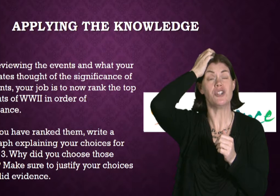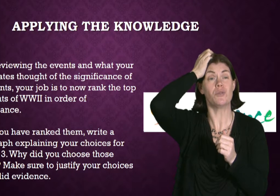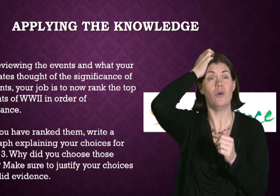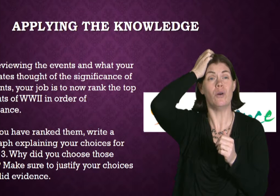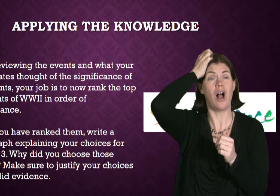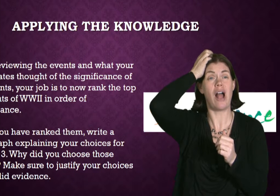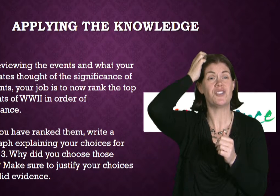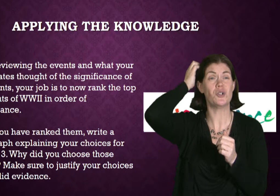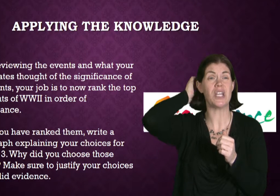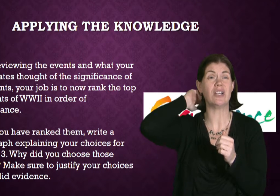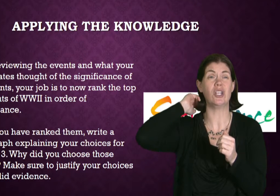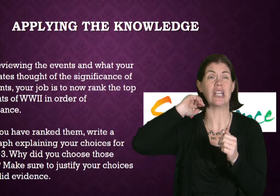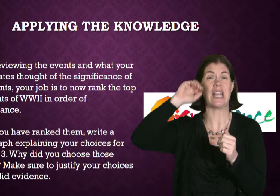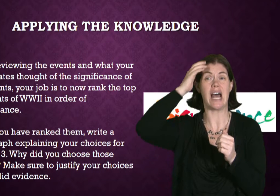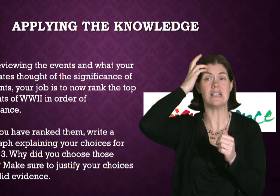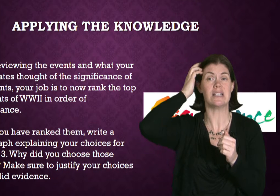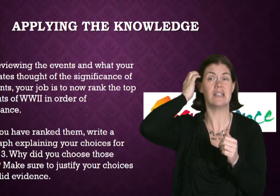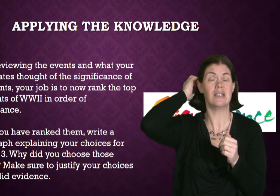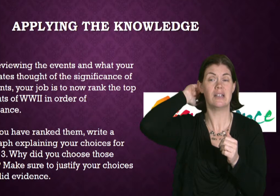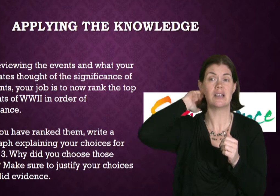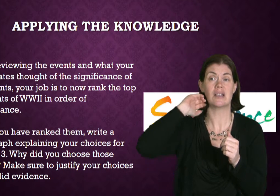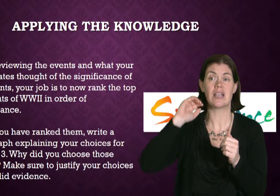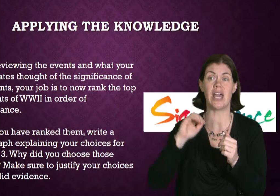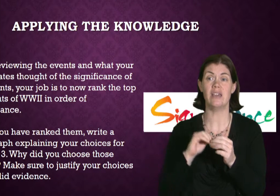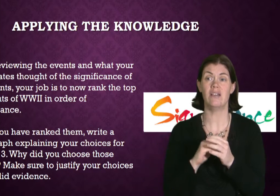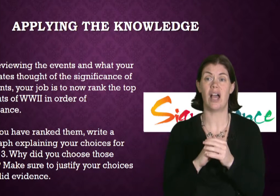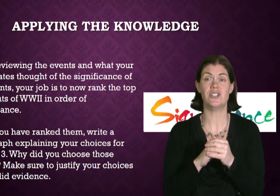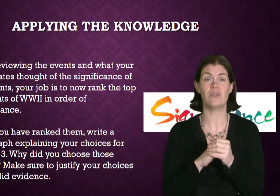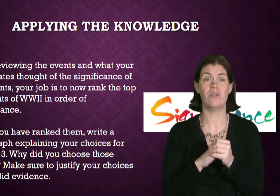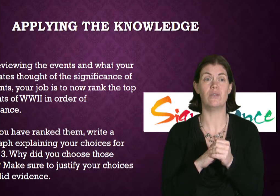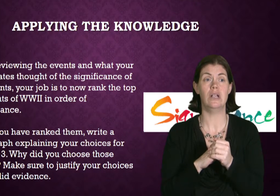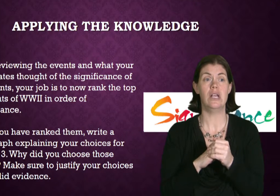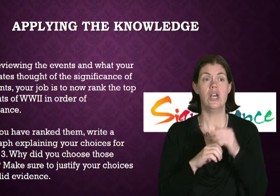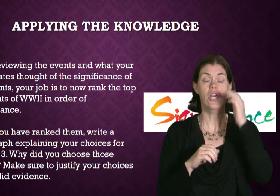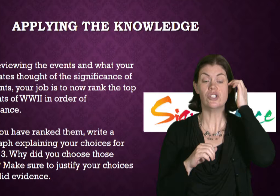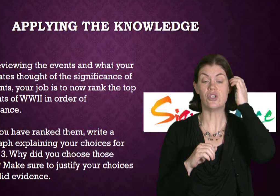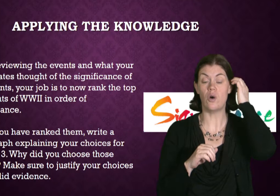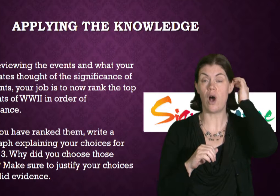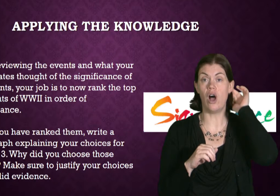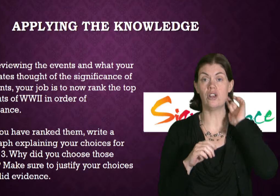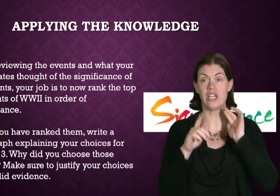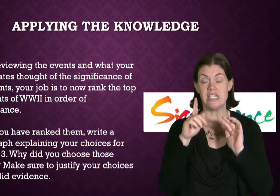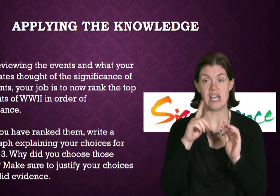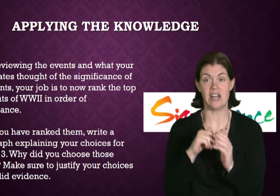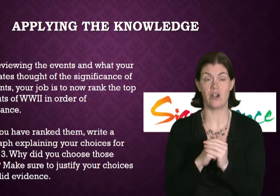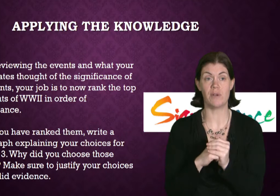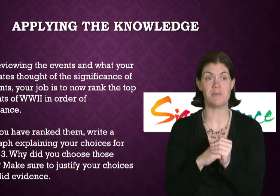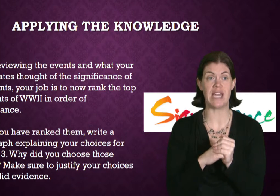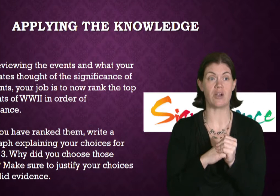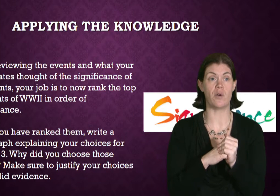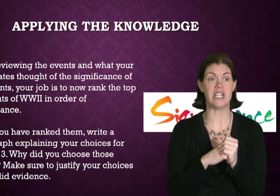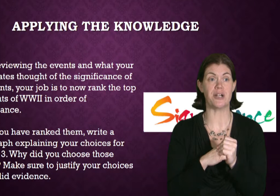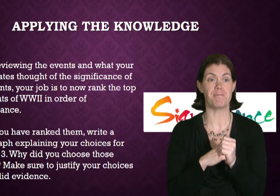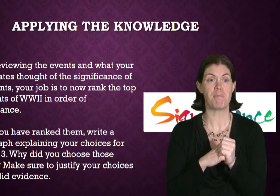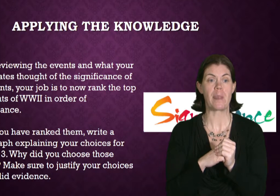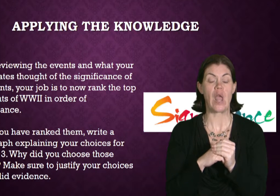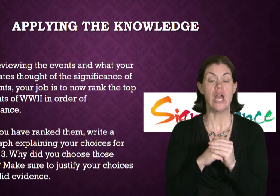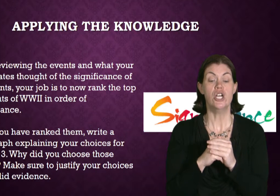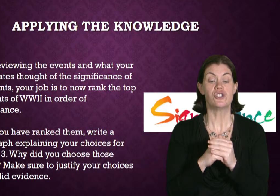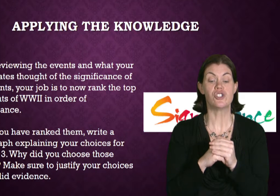Eric, I don't know. I'll have to go take a look at that. Okay, I don't know. So I'll look into that, Eric, once we get going